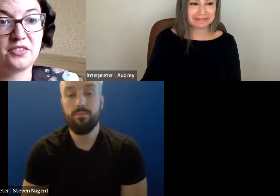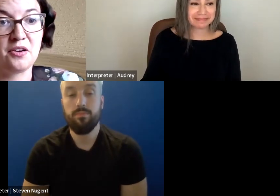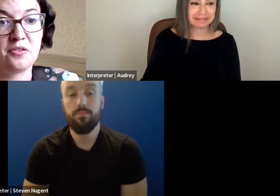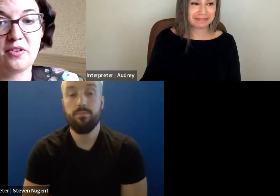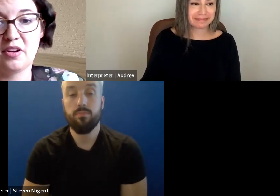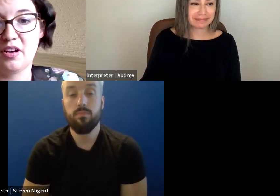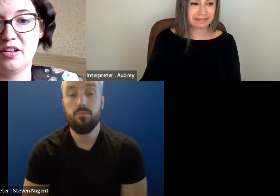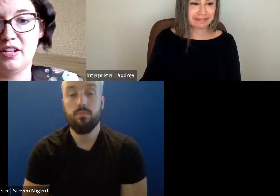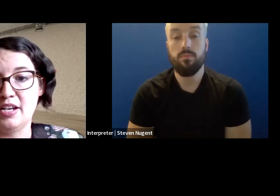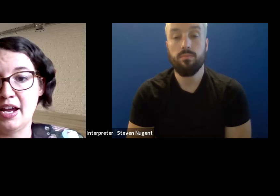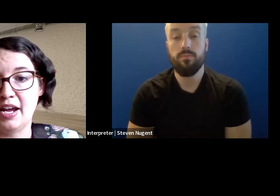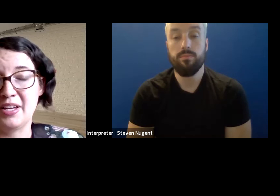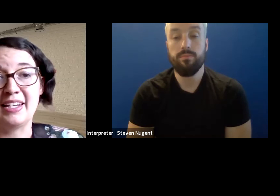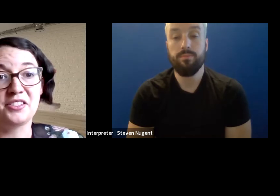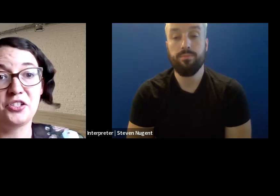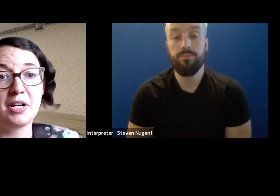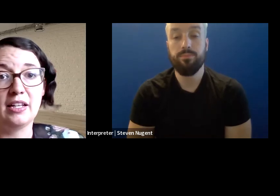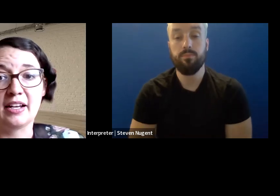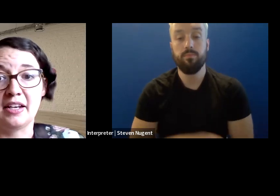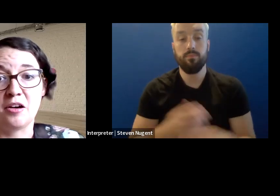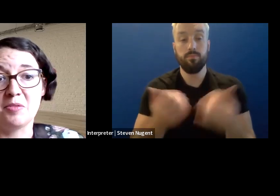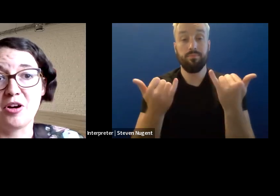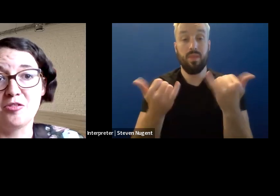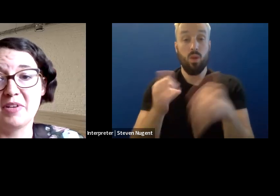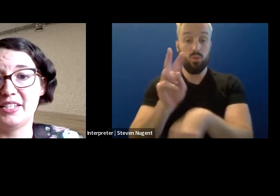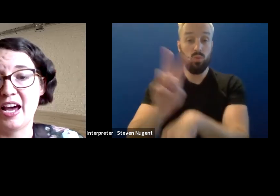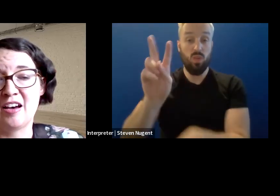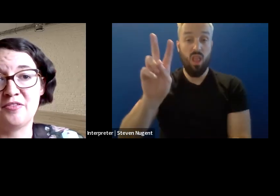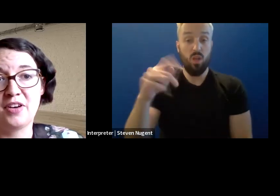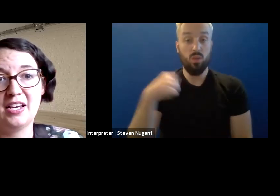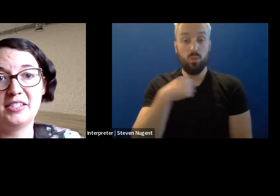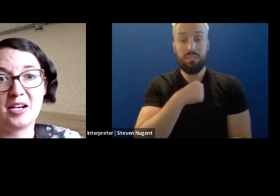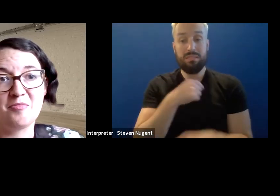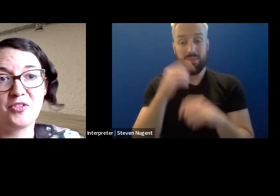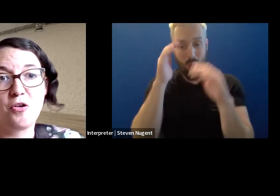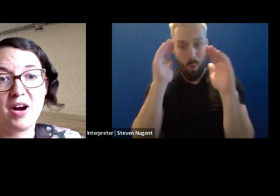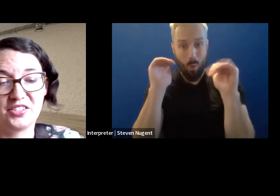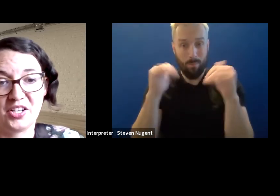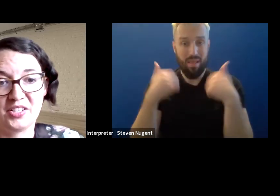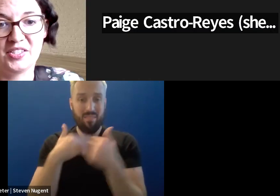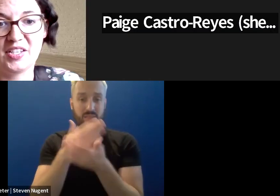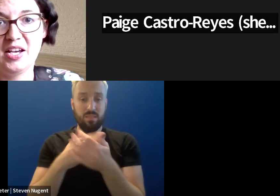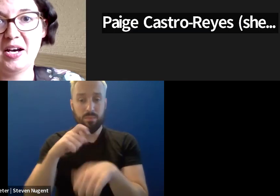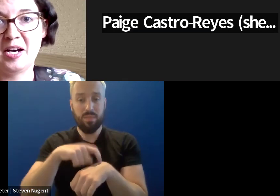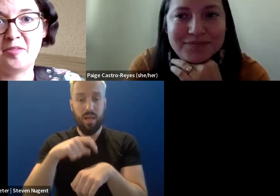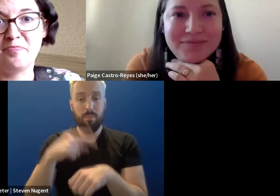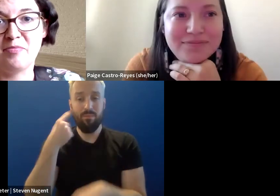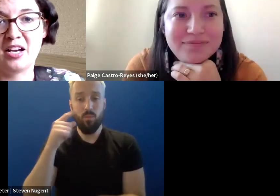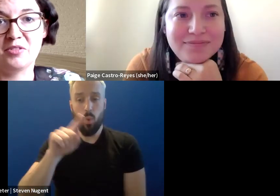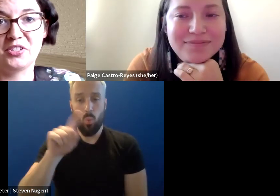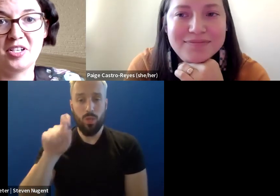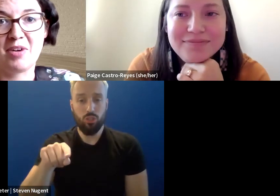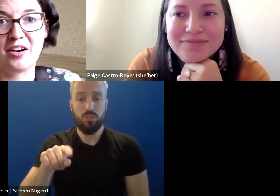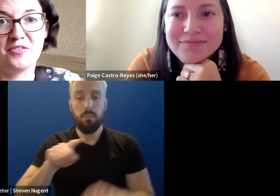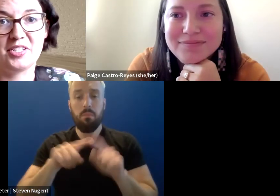And so now it is 2 o'clock now. We were hoping to have time for questions, but